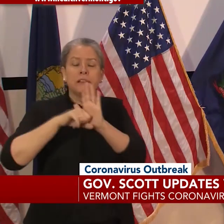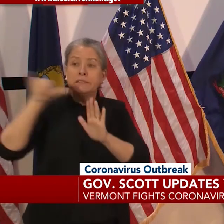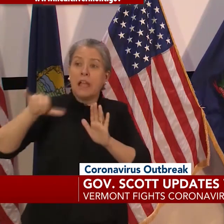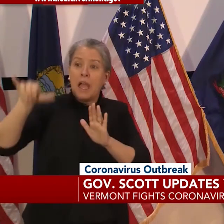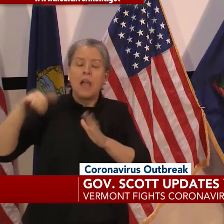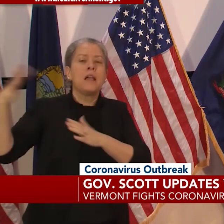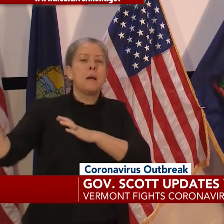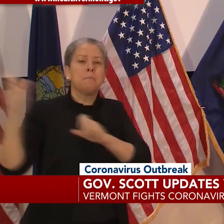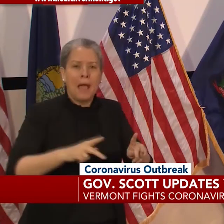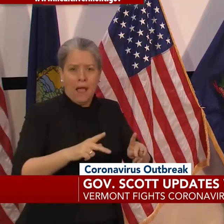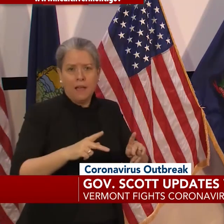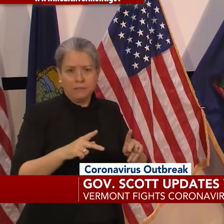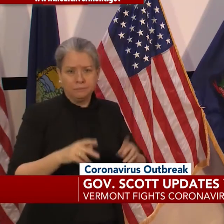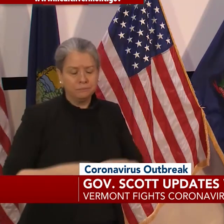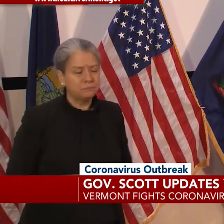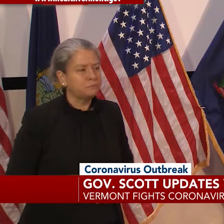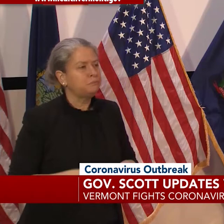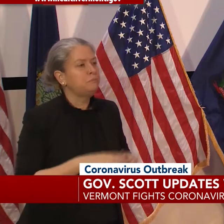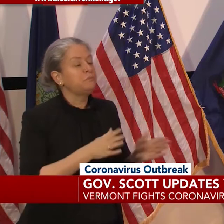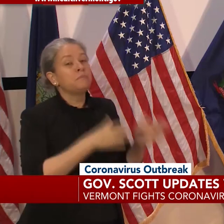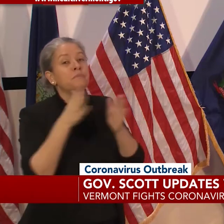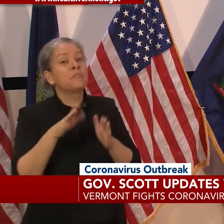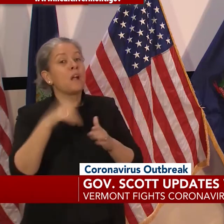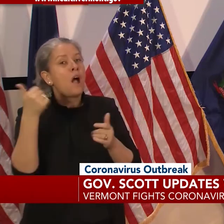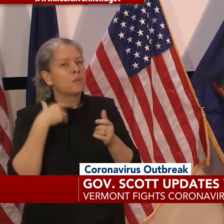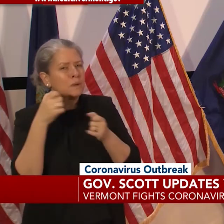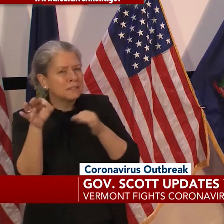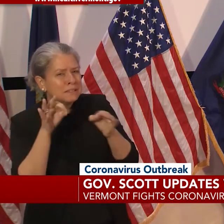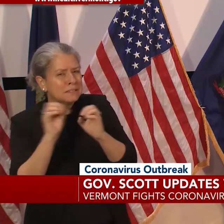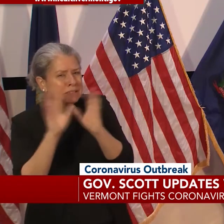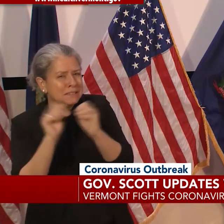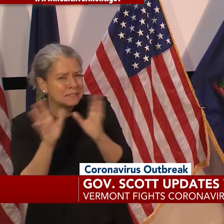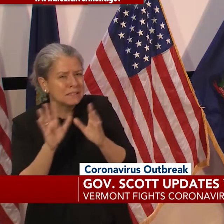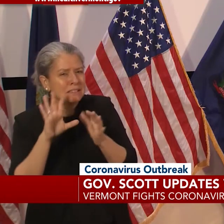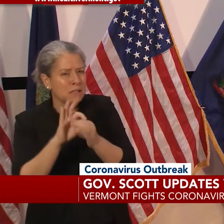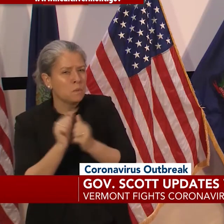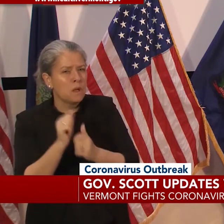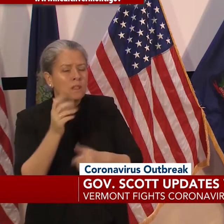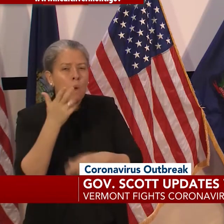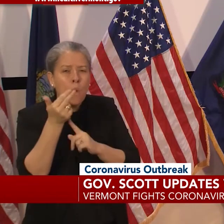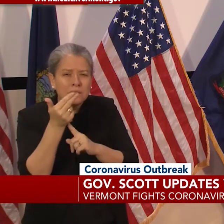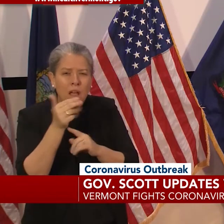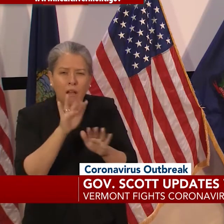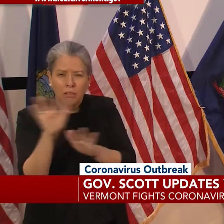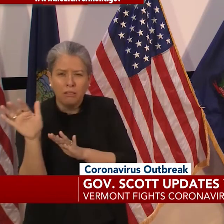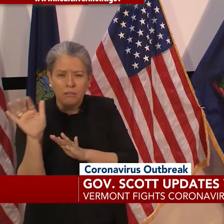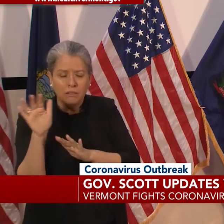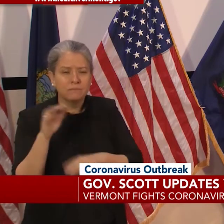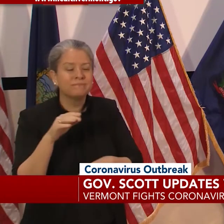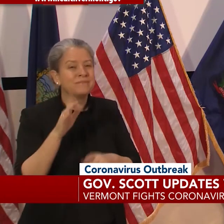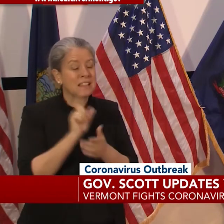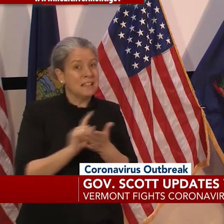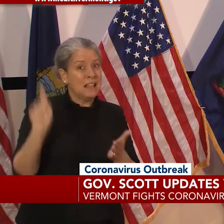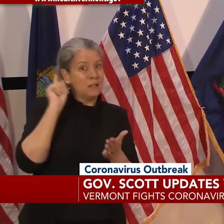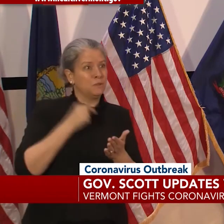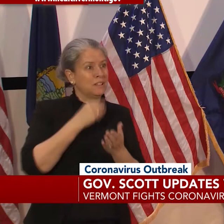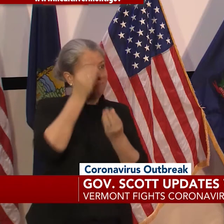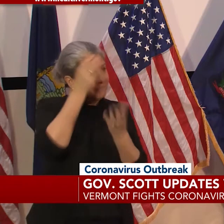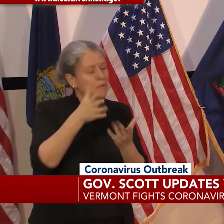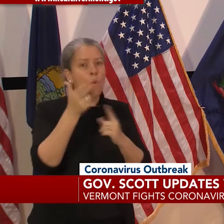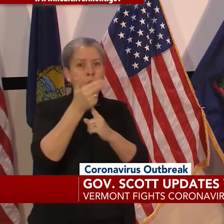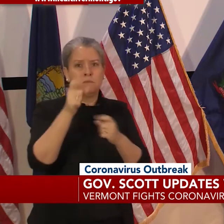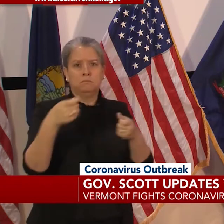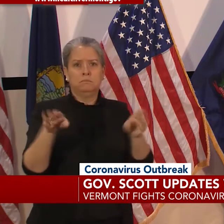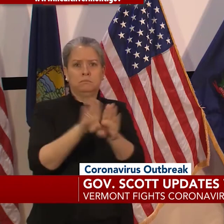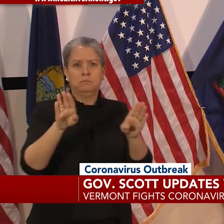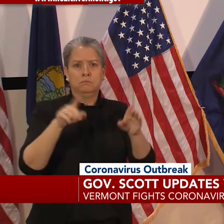industry. My order last week suspended lodging operations, except for specific needs to